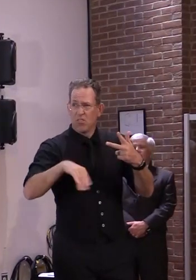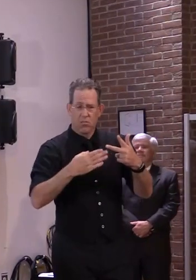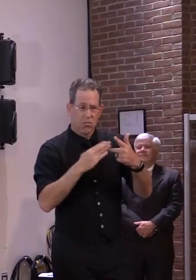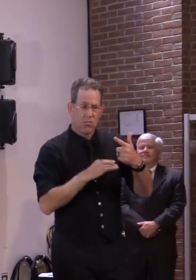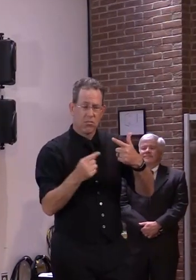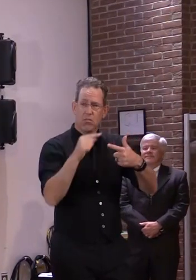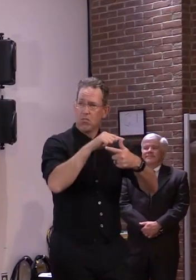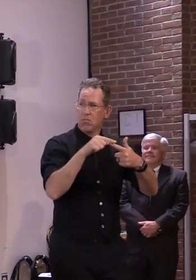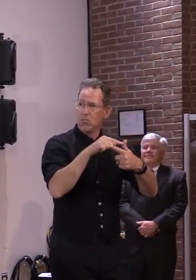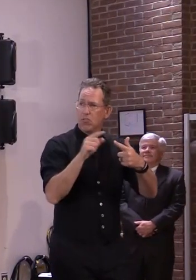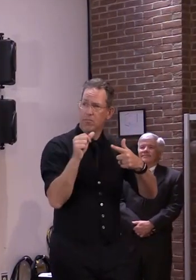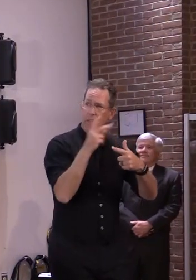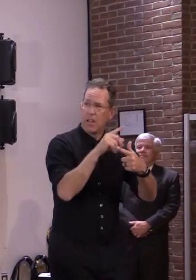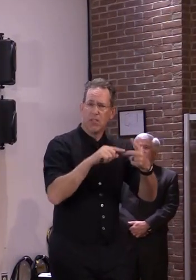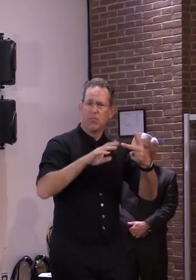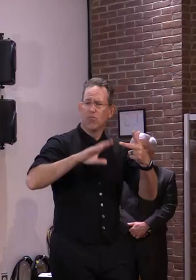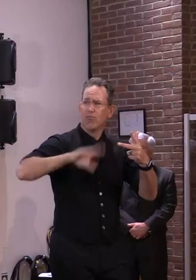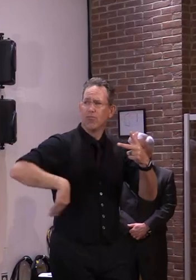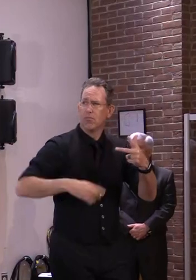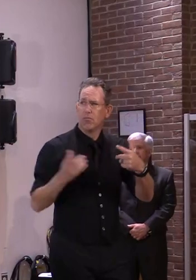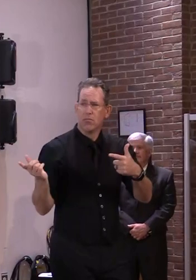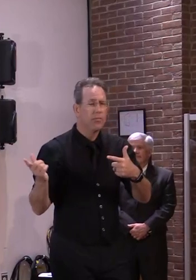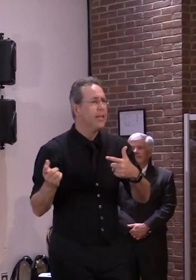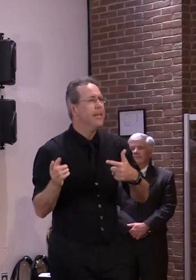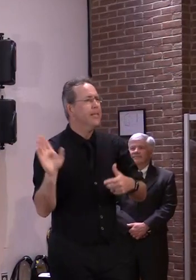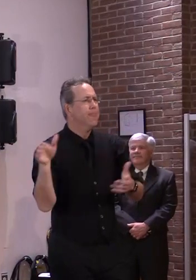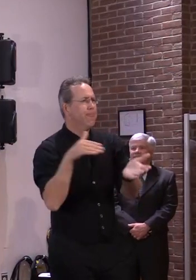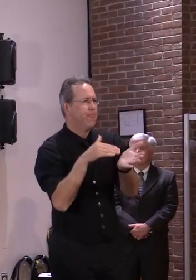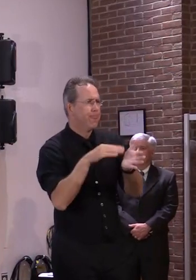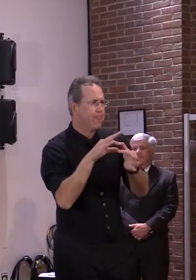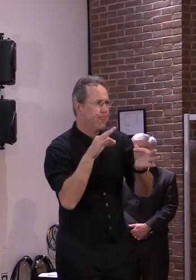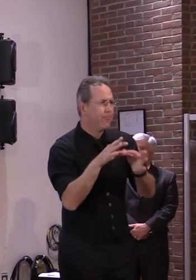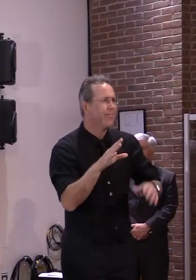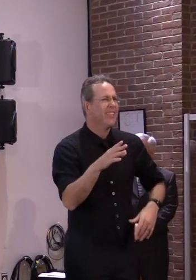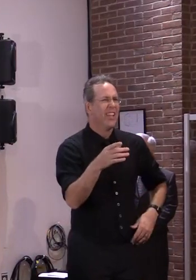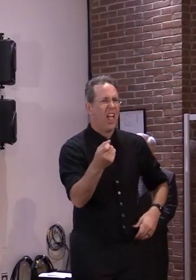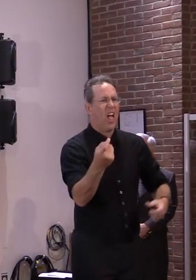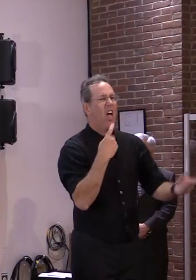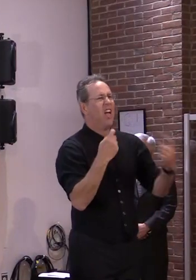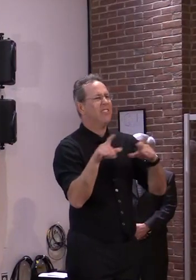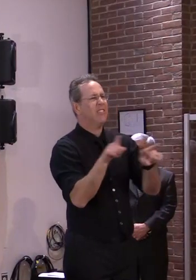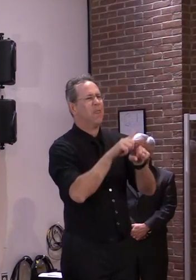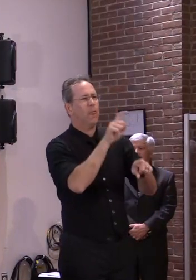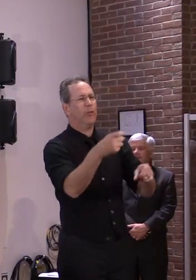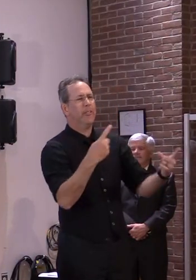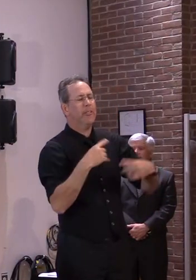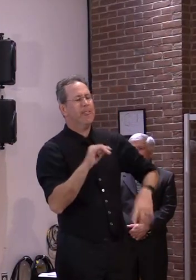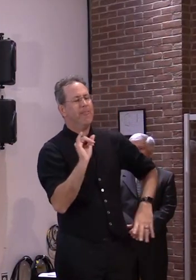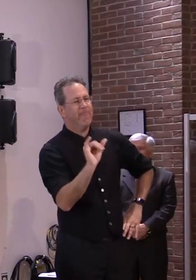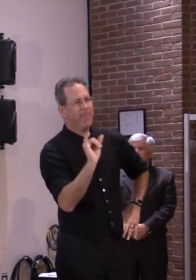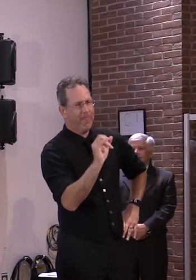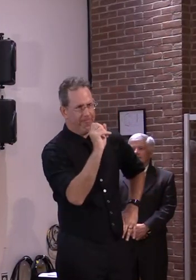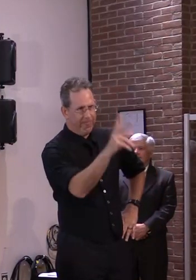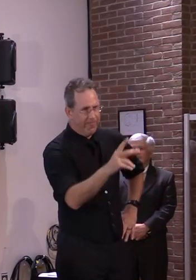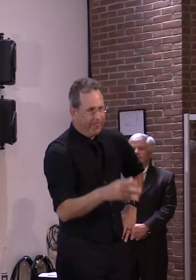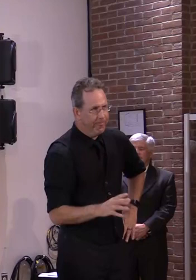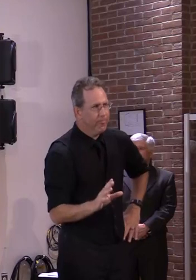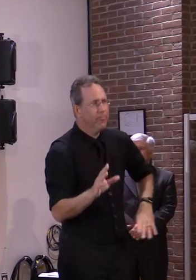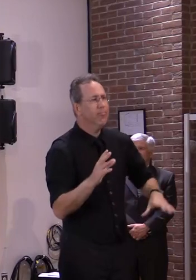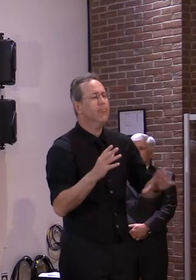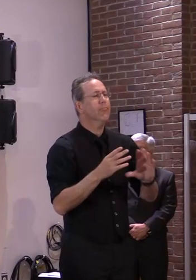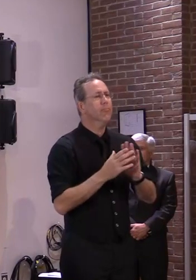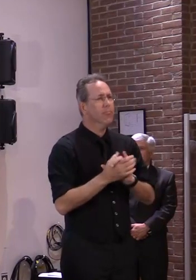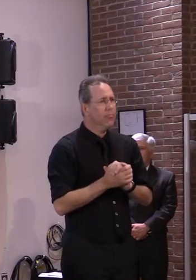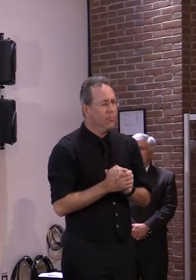The number you're quoting, again, we have to sort of dissect that a little in terms of, is that the number